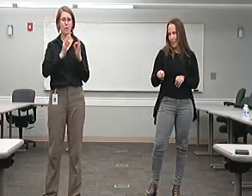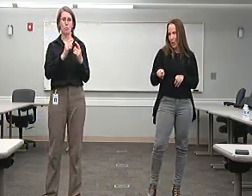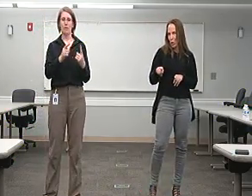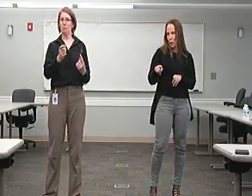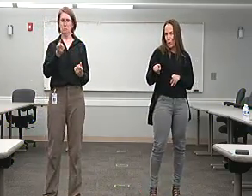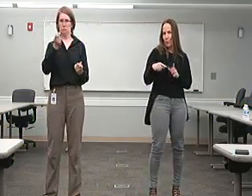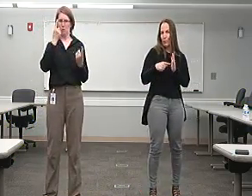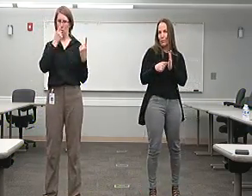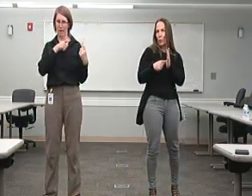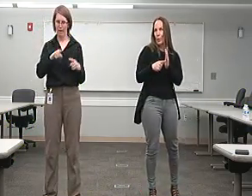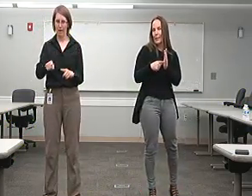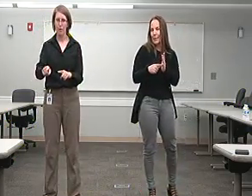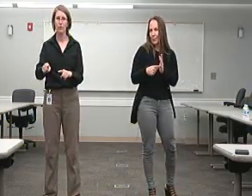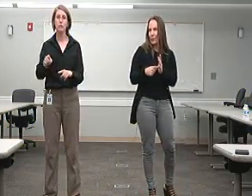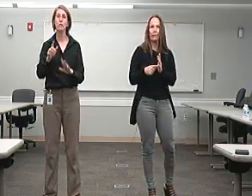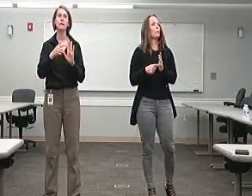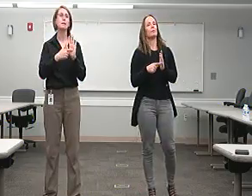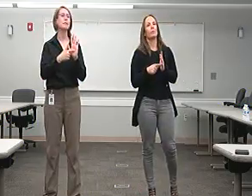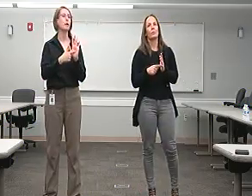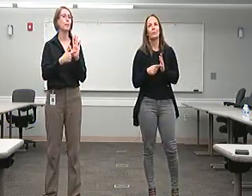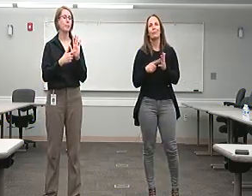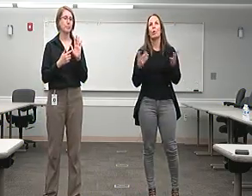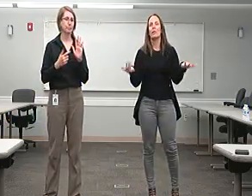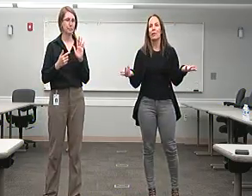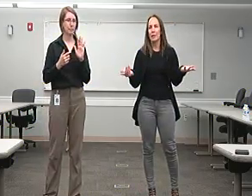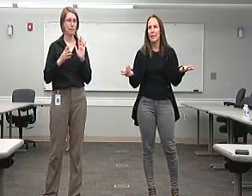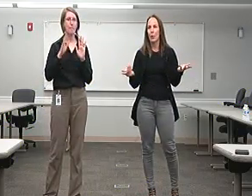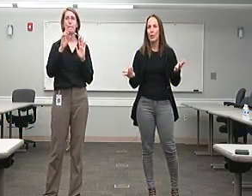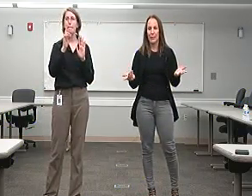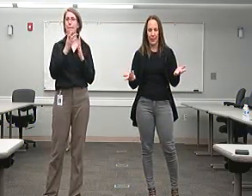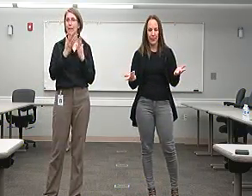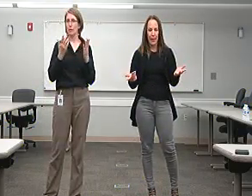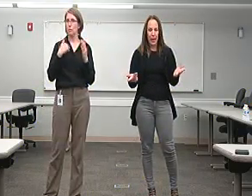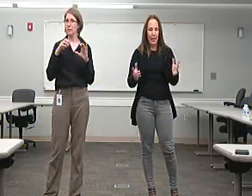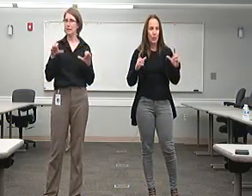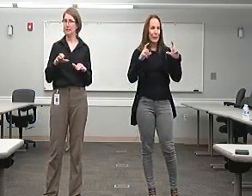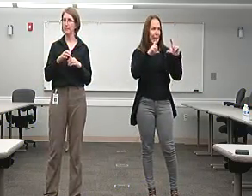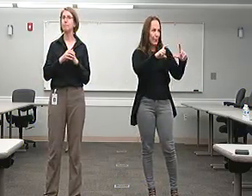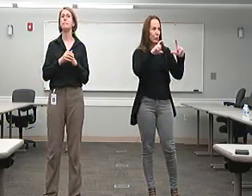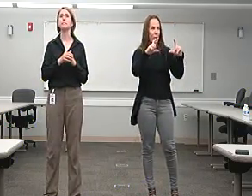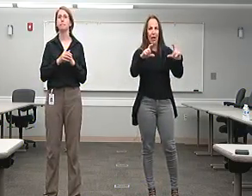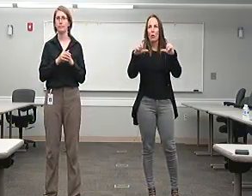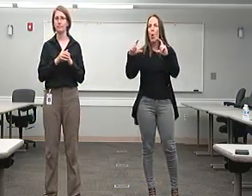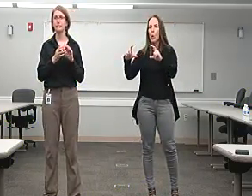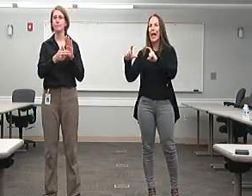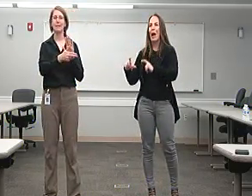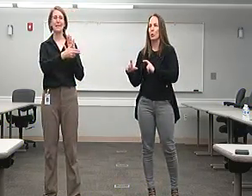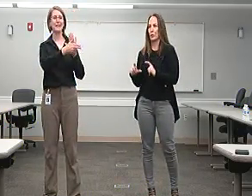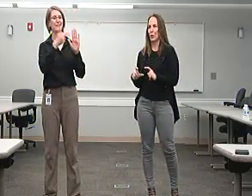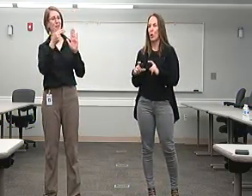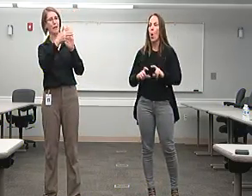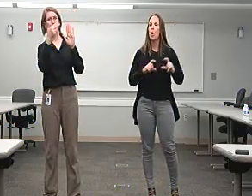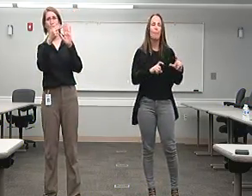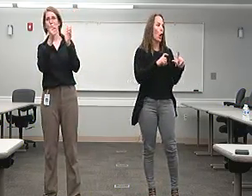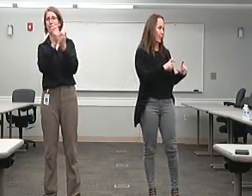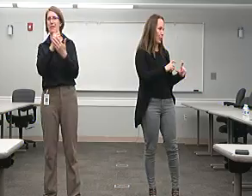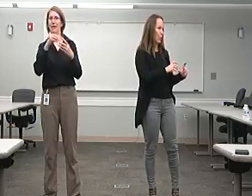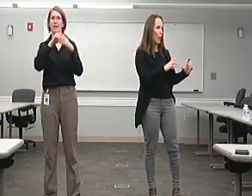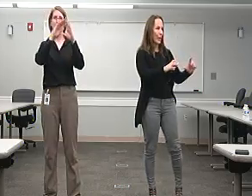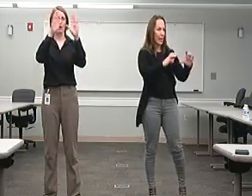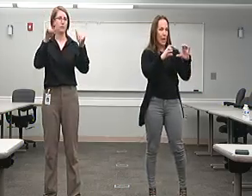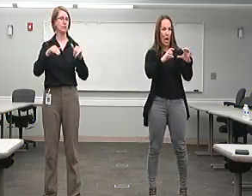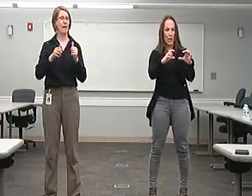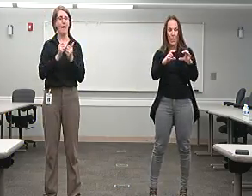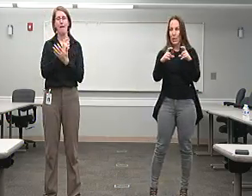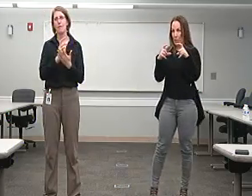for example, one of the things that we did is we labeled our whole house, our whole apartment. We went and got the